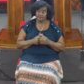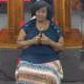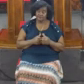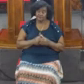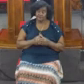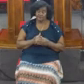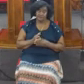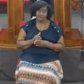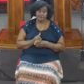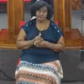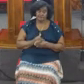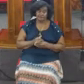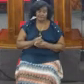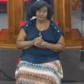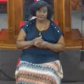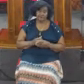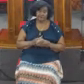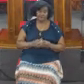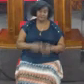today.